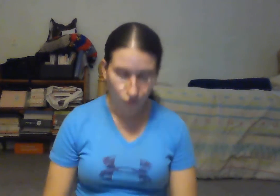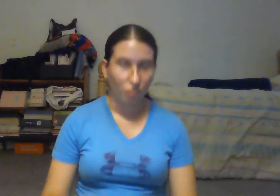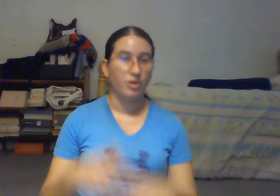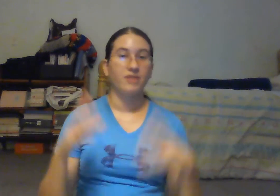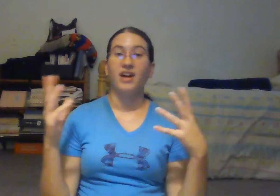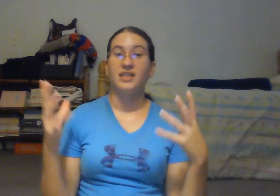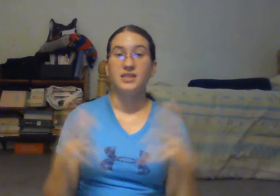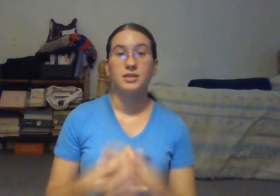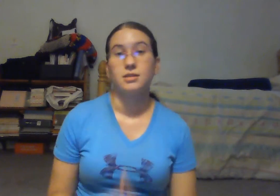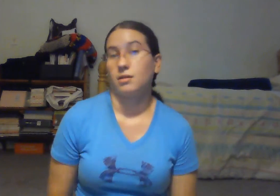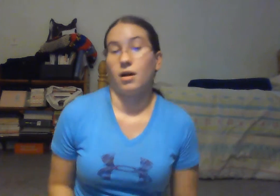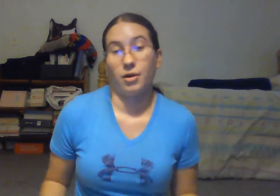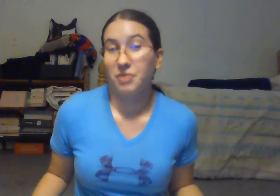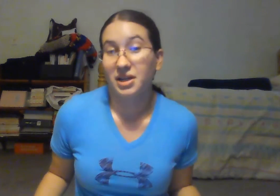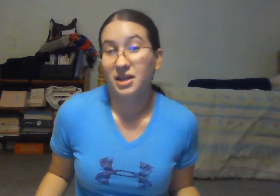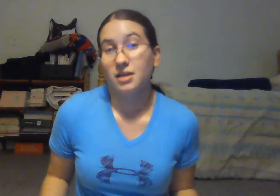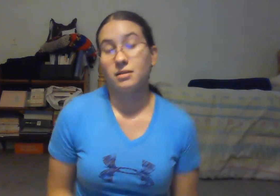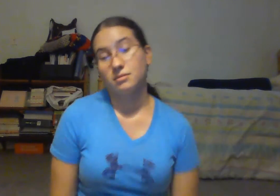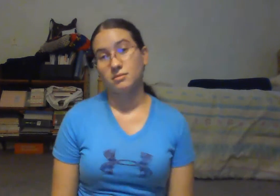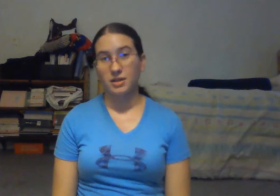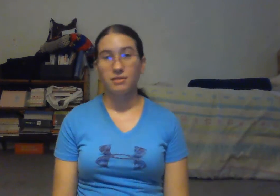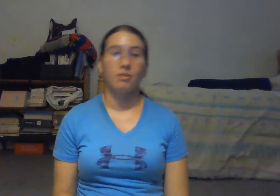Three of us are reading, right?